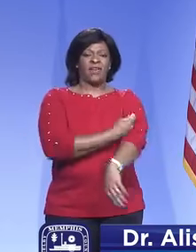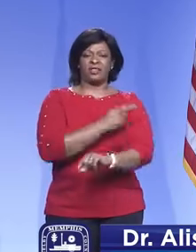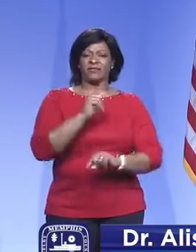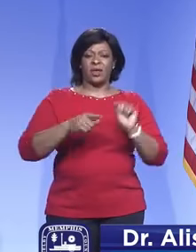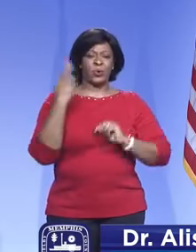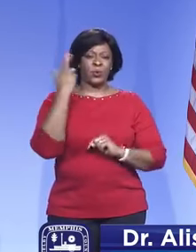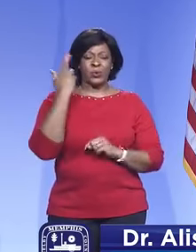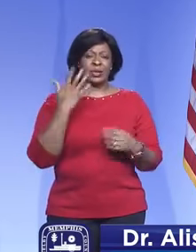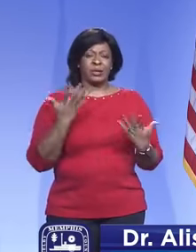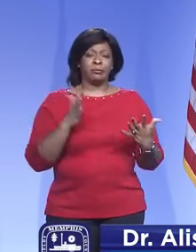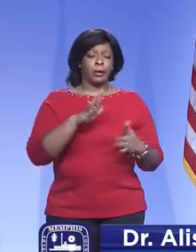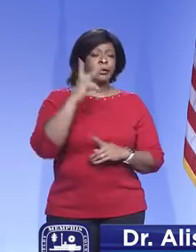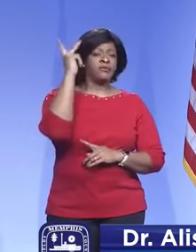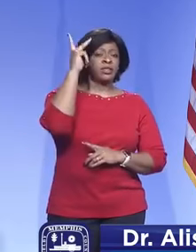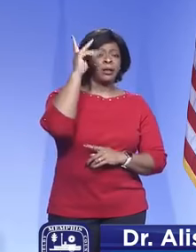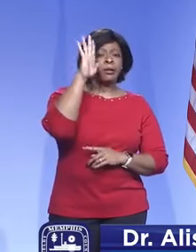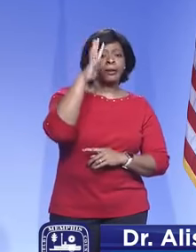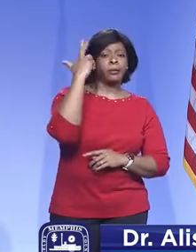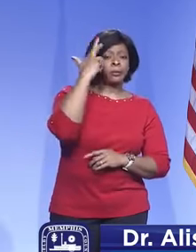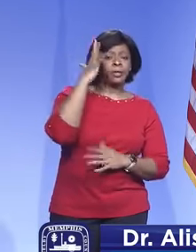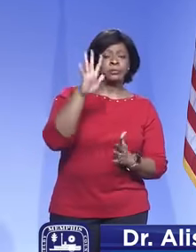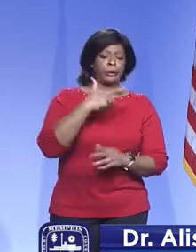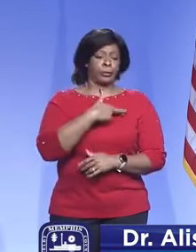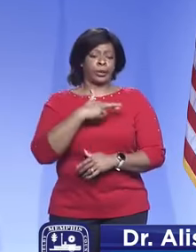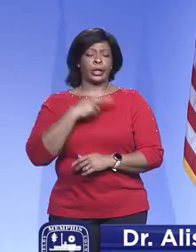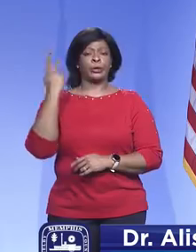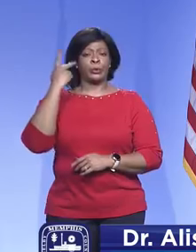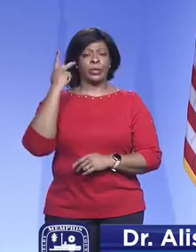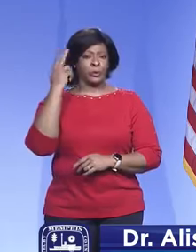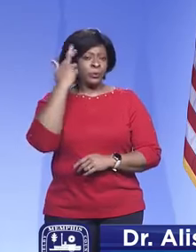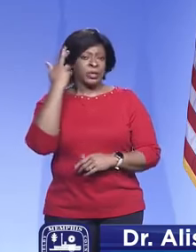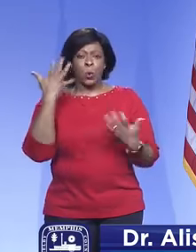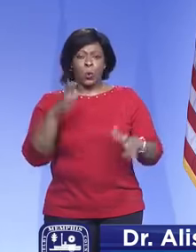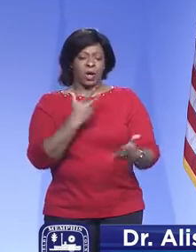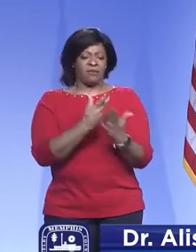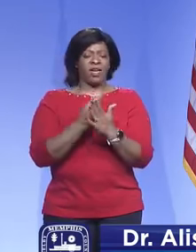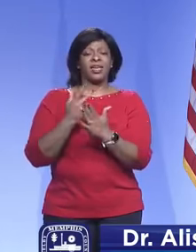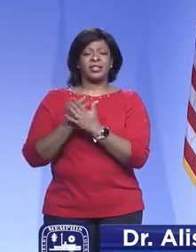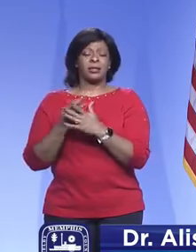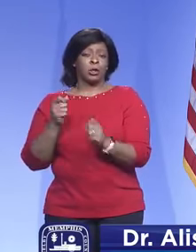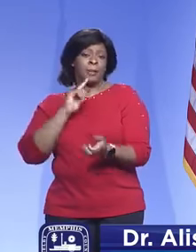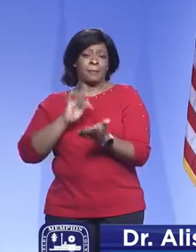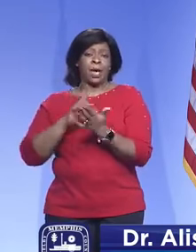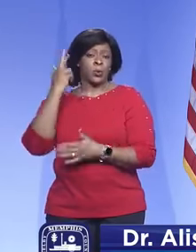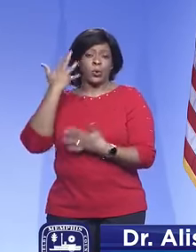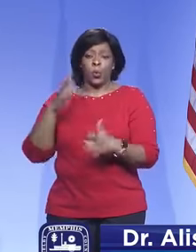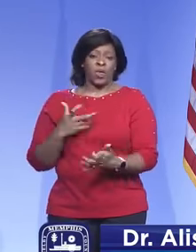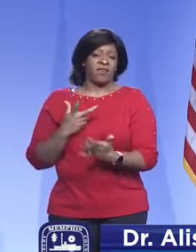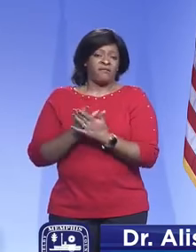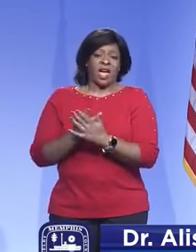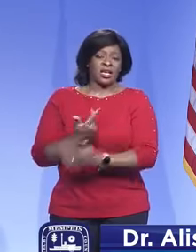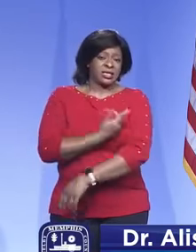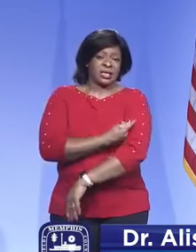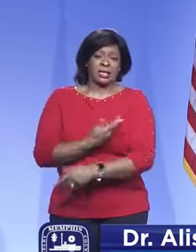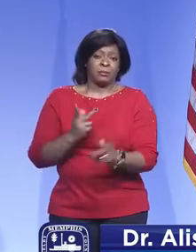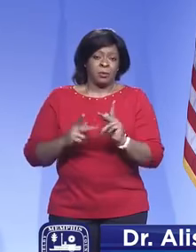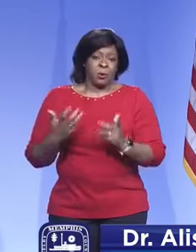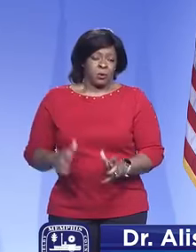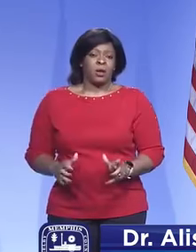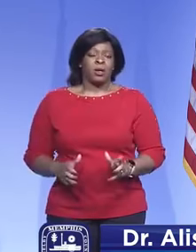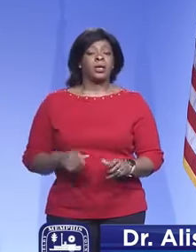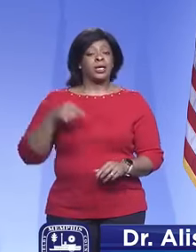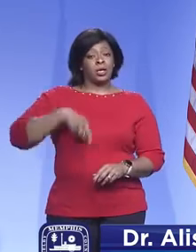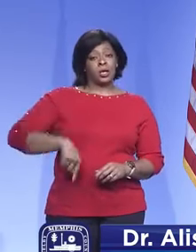Those can be philosophical or religious in a variety of different ways. They can also be medical. But we do know in Shelby